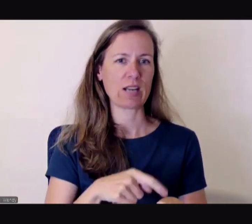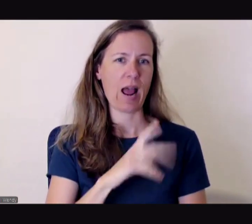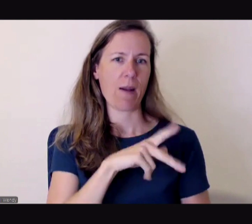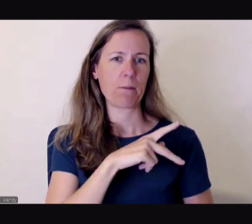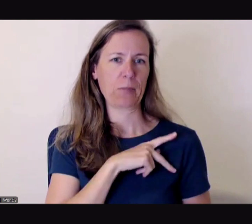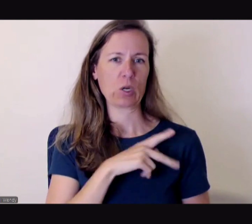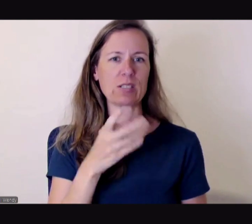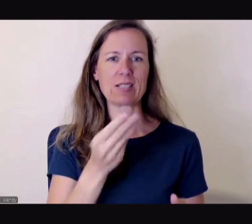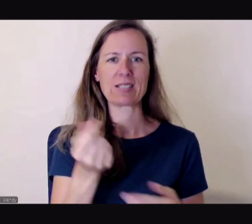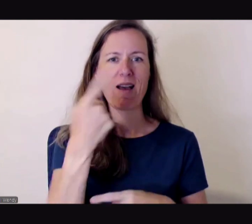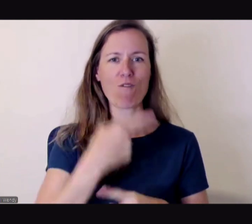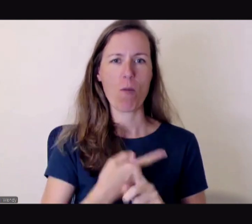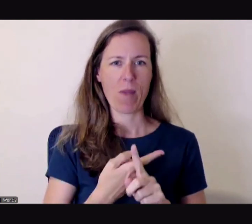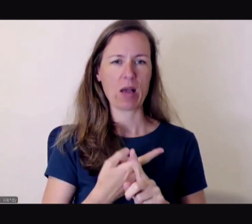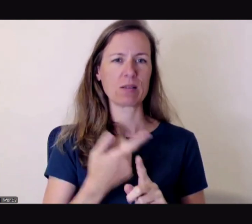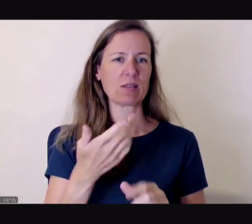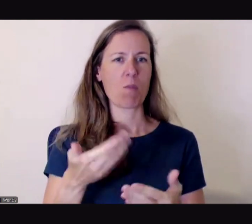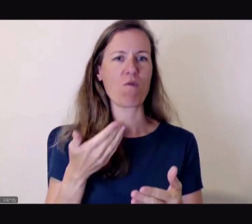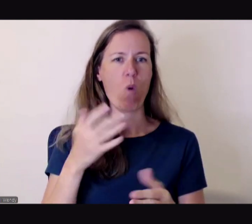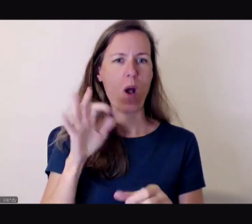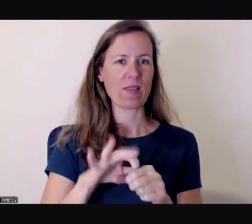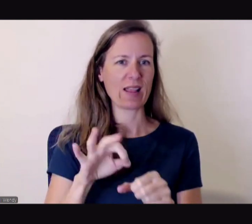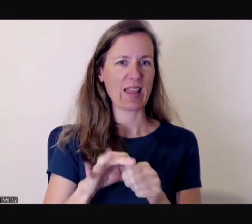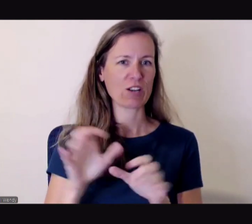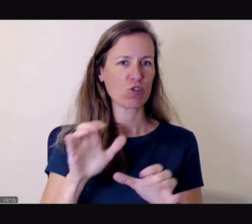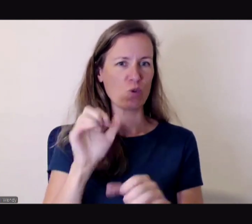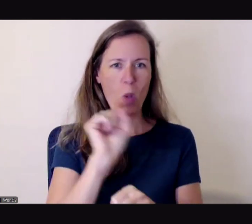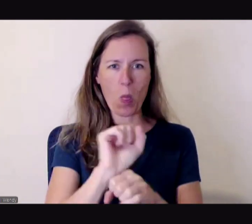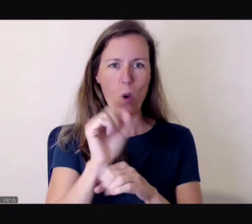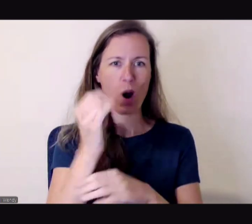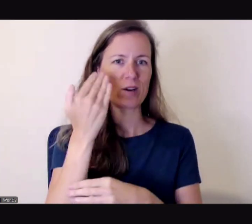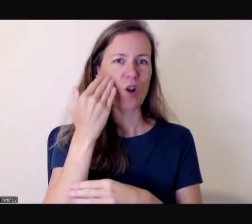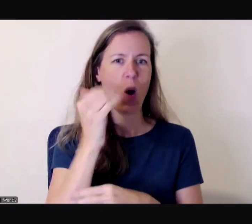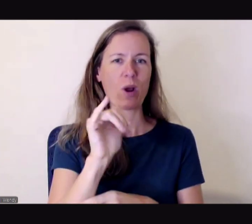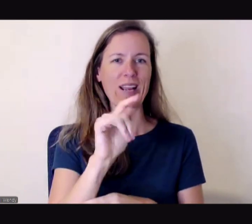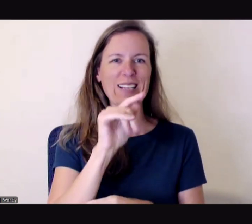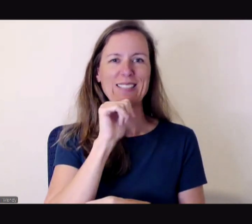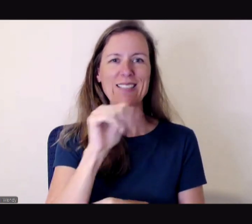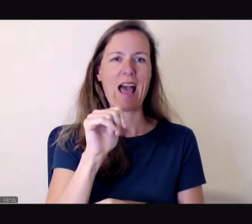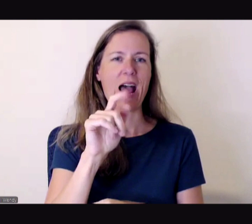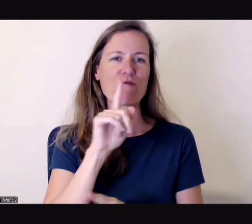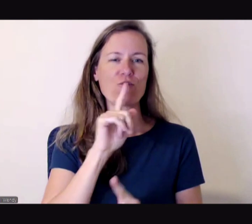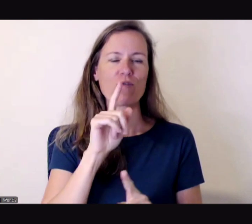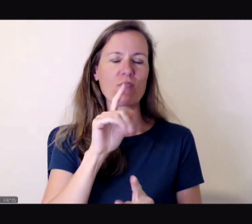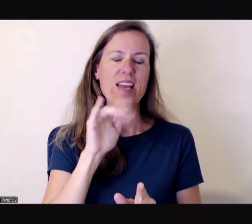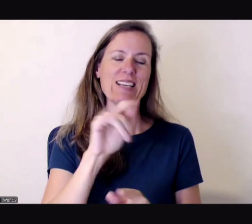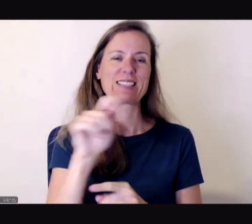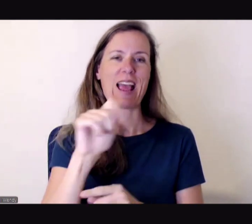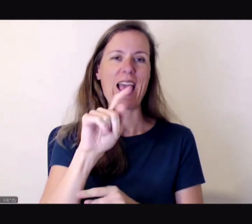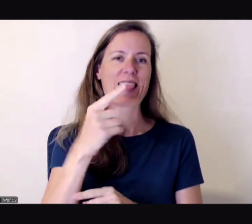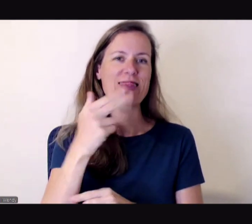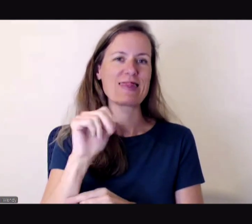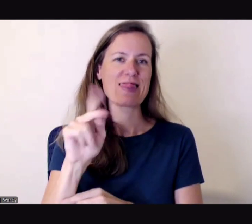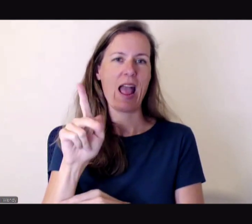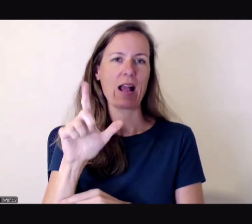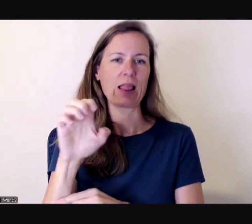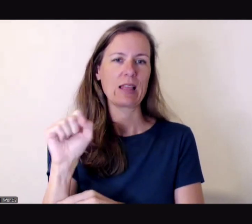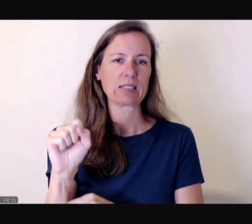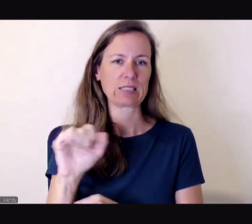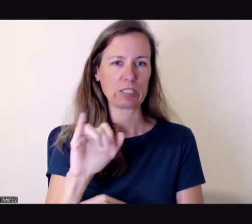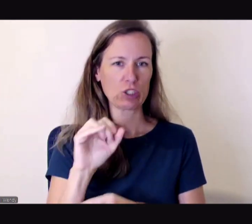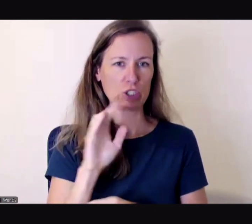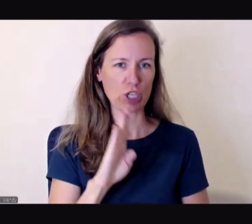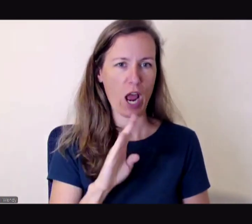we sign up for it. We are not in this for any sort of praise or recognition. We dedicate our efforts to this board because it is